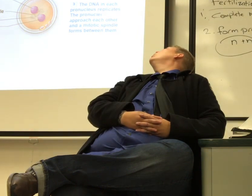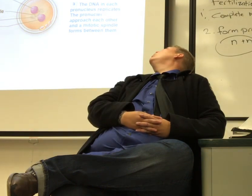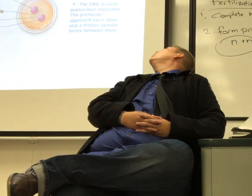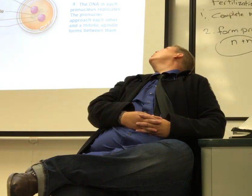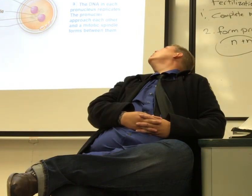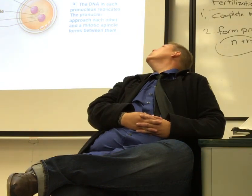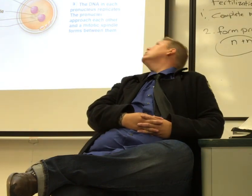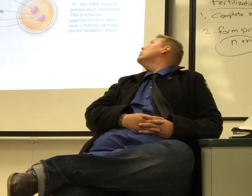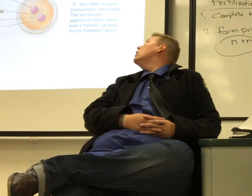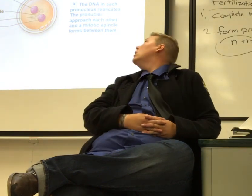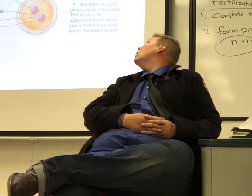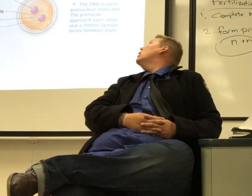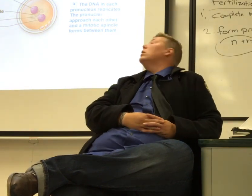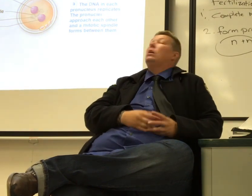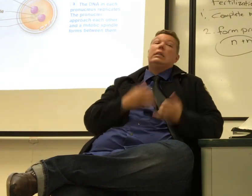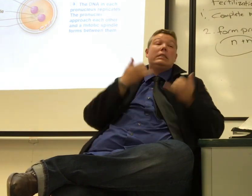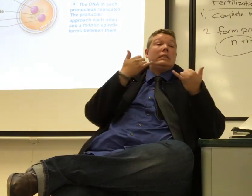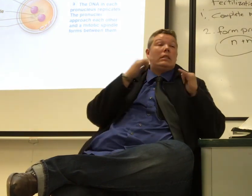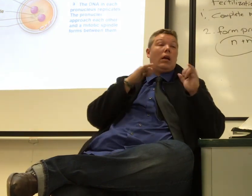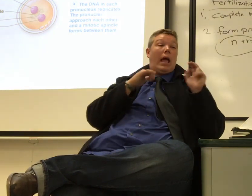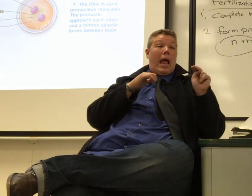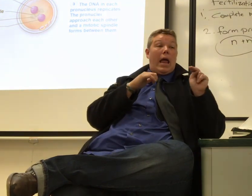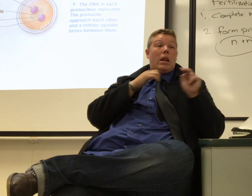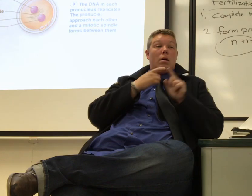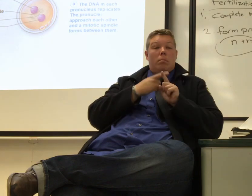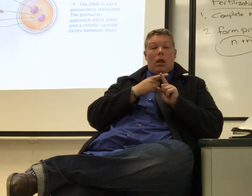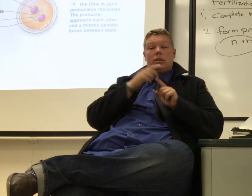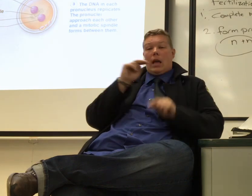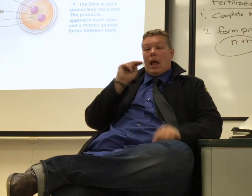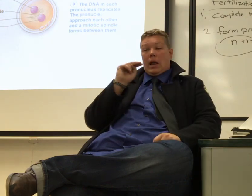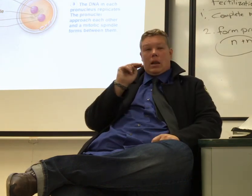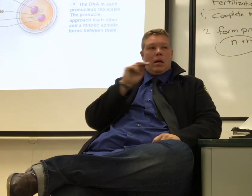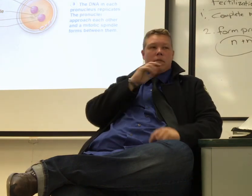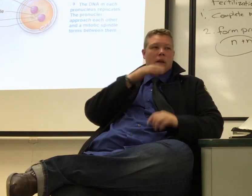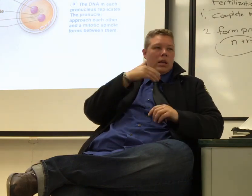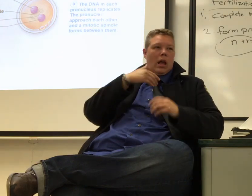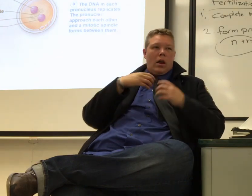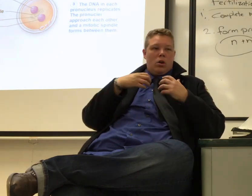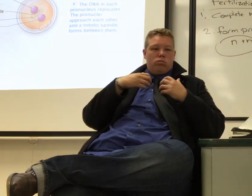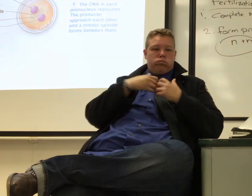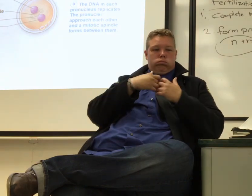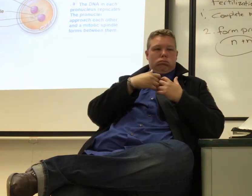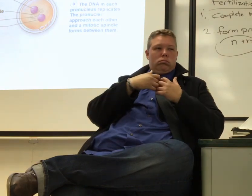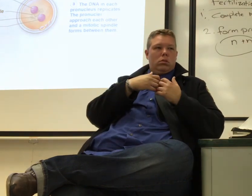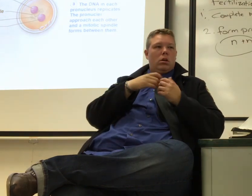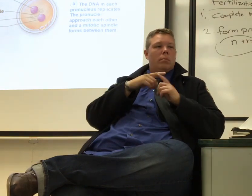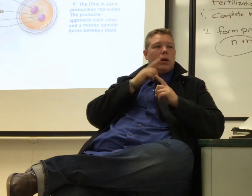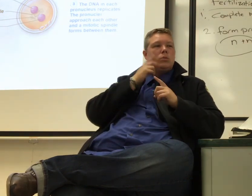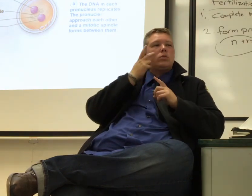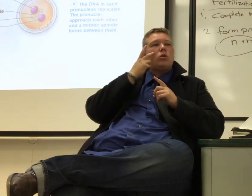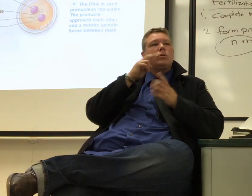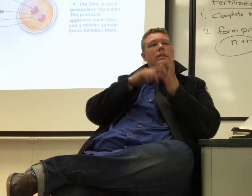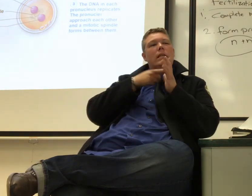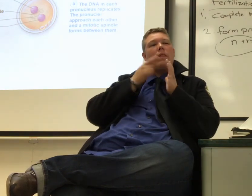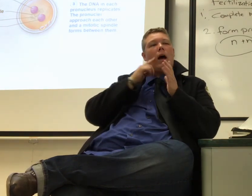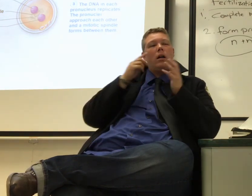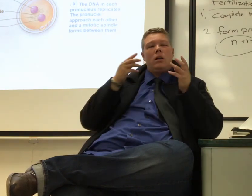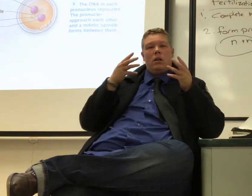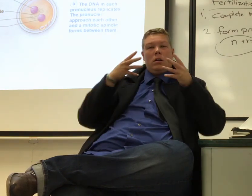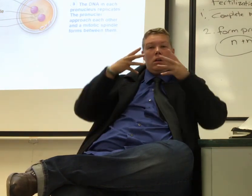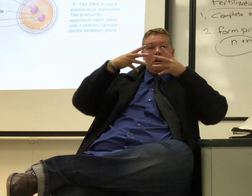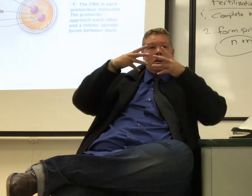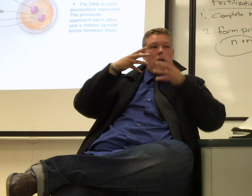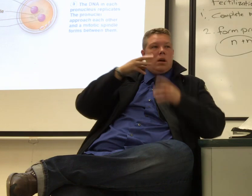It's still M plus N. They haven't fused together yet. But you also see a mitotic spindle forming that will help in cell